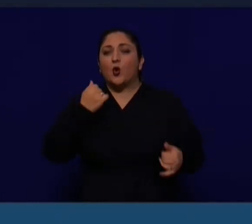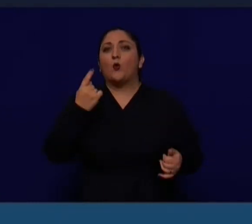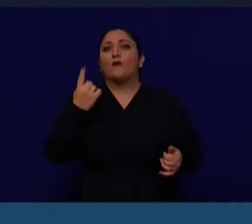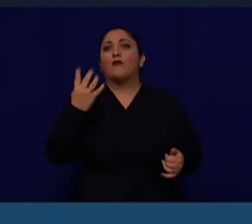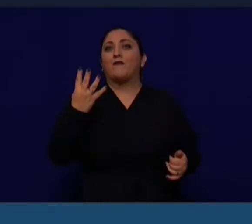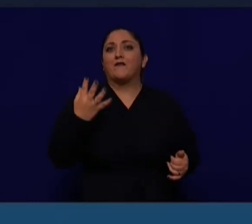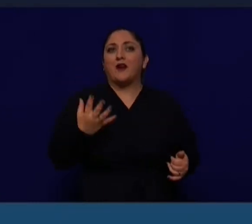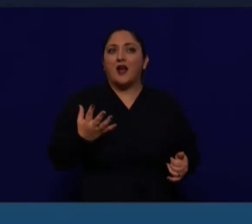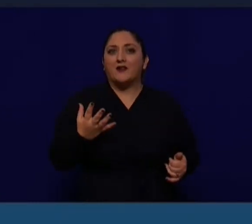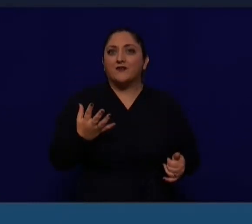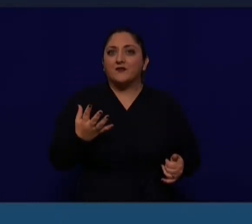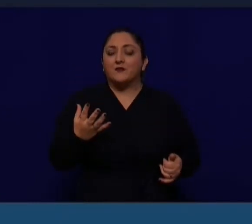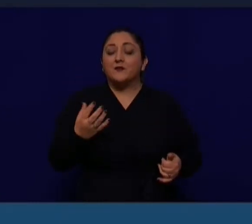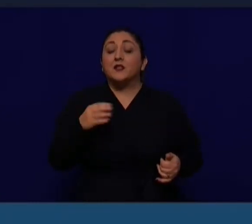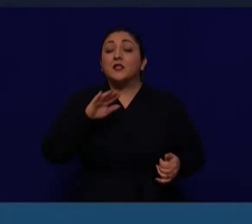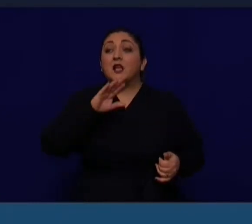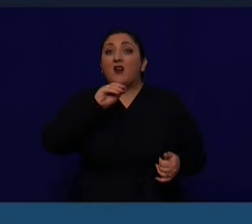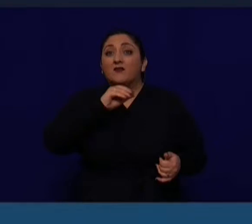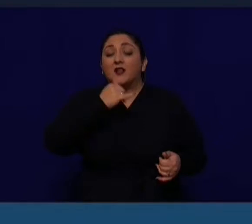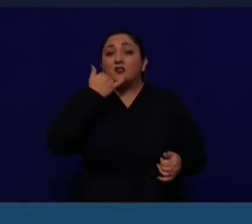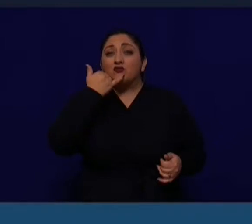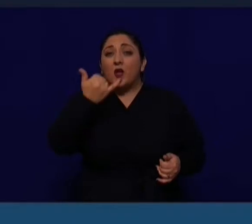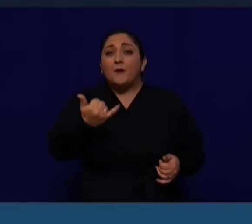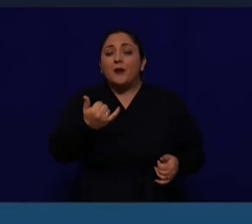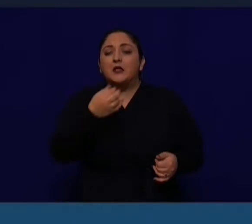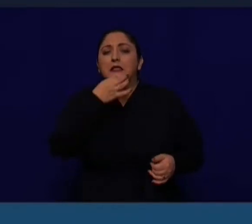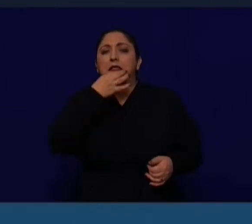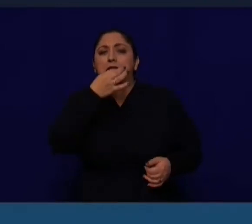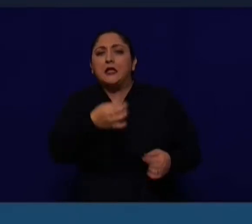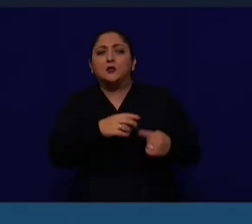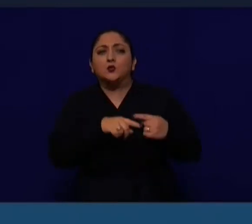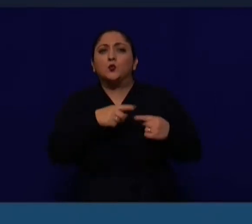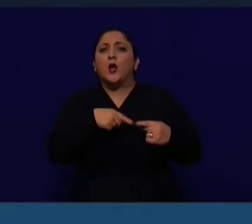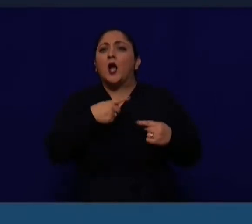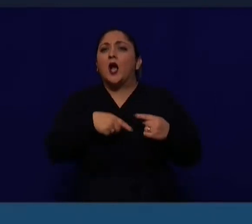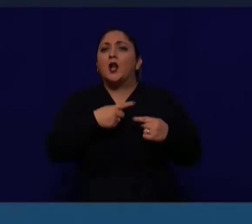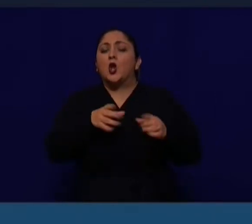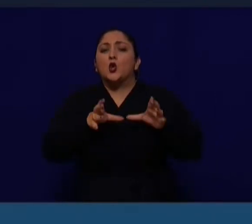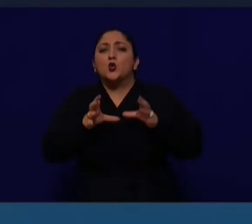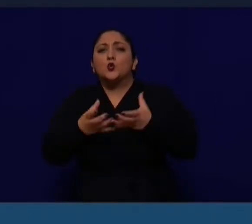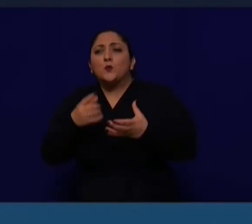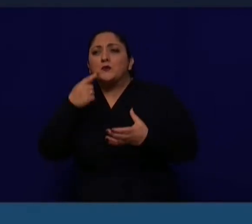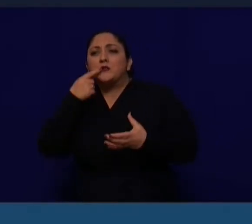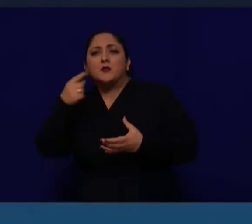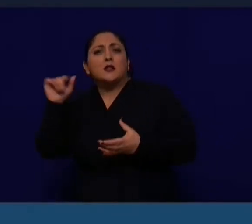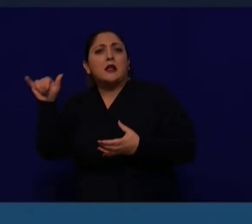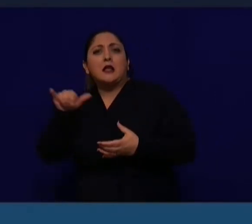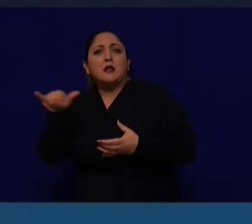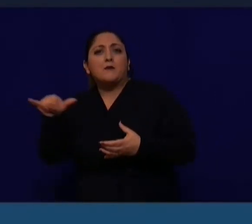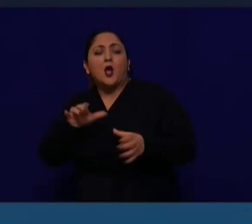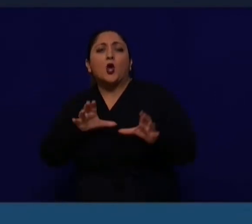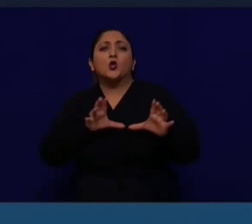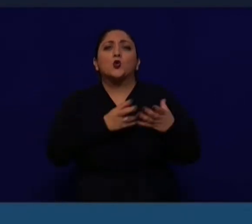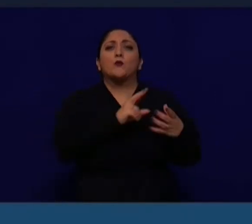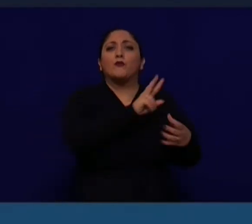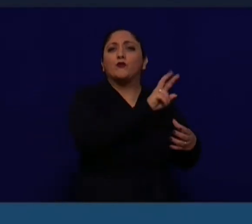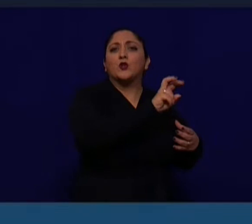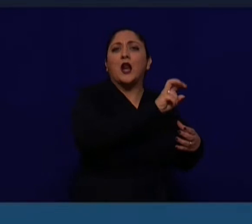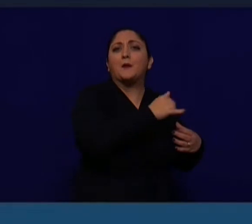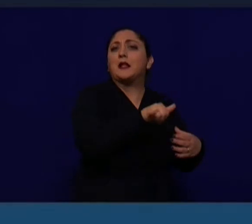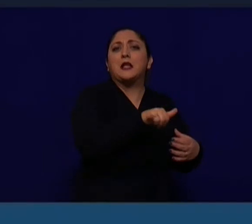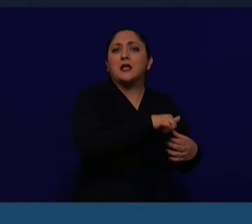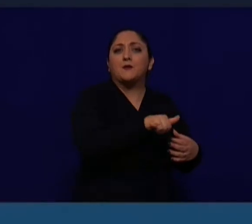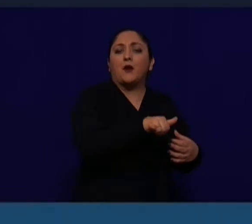niftħu iktar gruppi u anke pereżempju kellna l-grupp tal-vulnerabbli li kienu qegħdin iċemplulna biex jaraw meta ħajkollhom